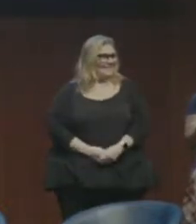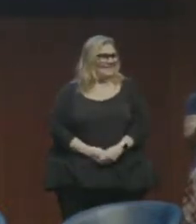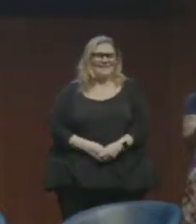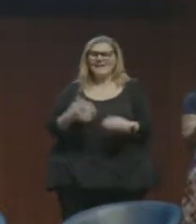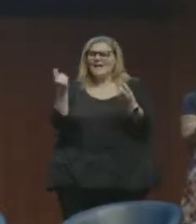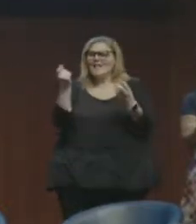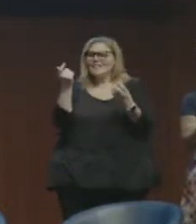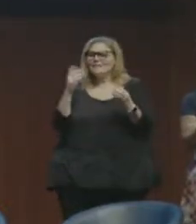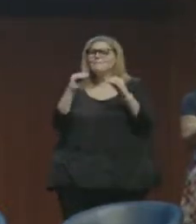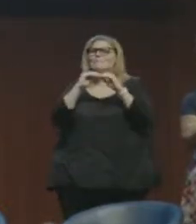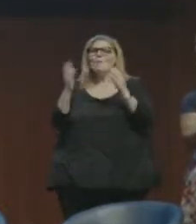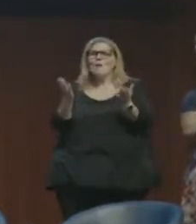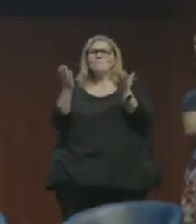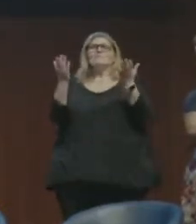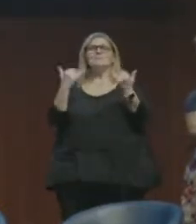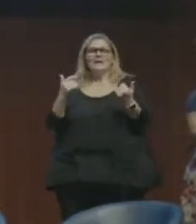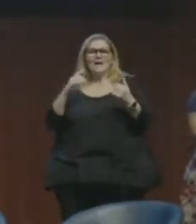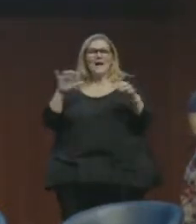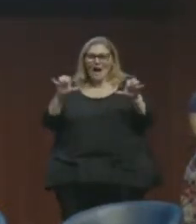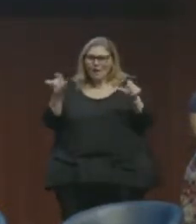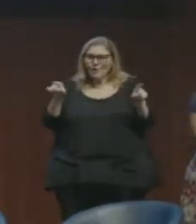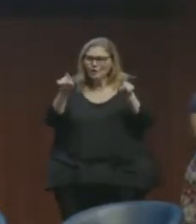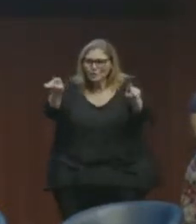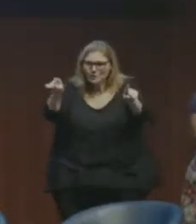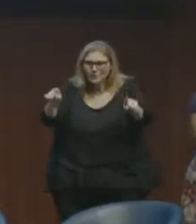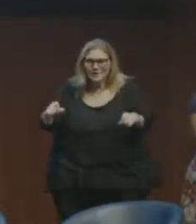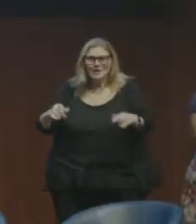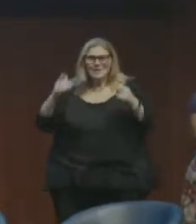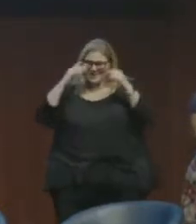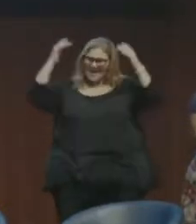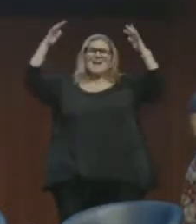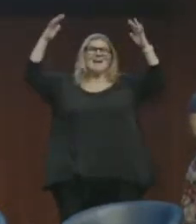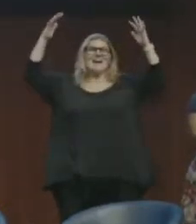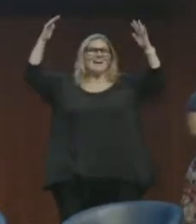Give me some more uplifting, please. How are you?